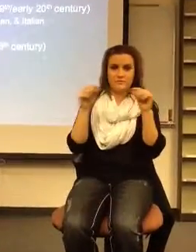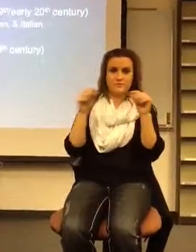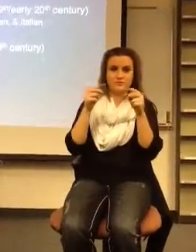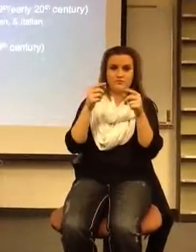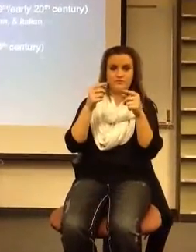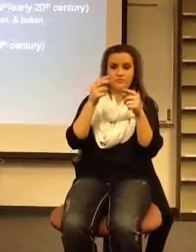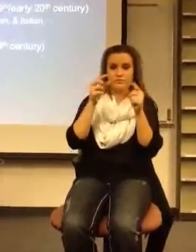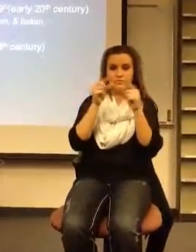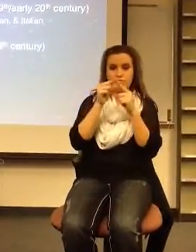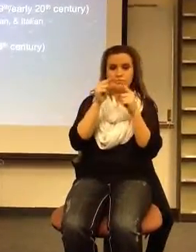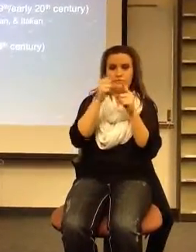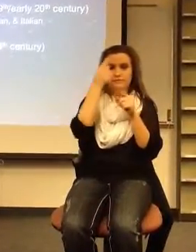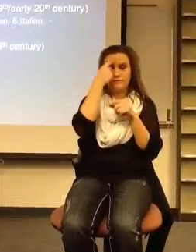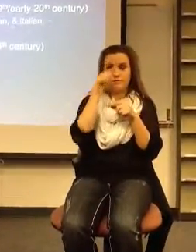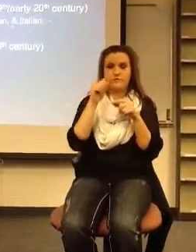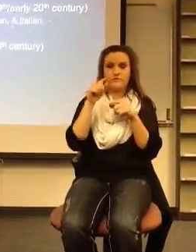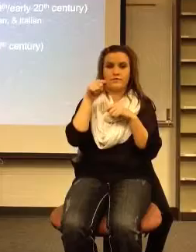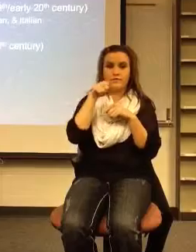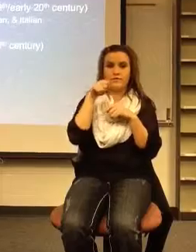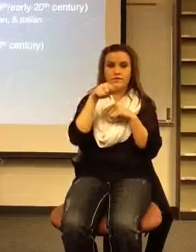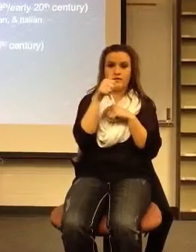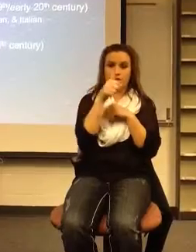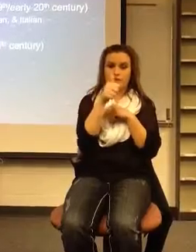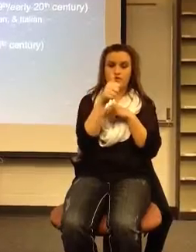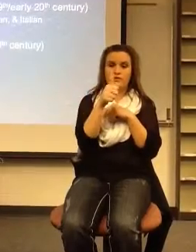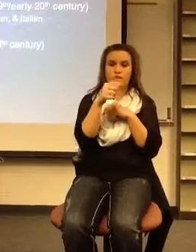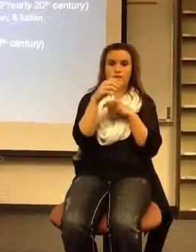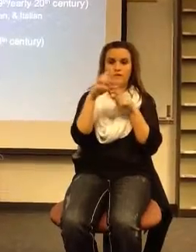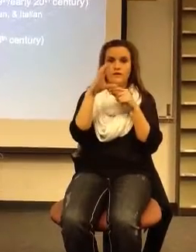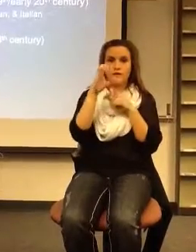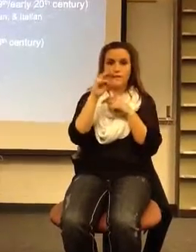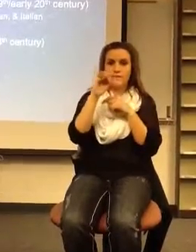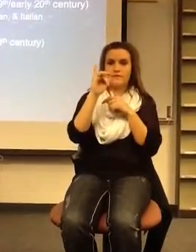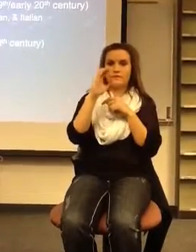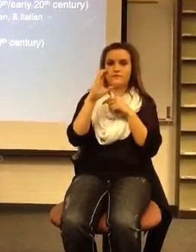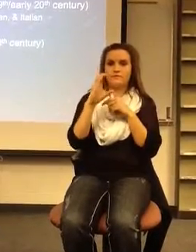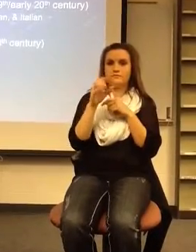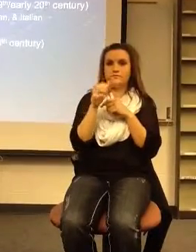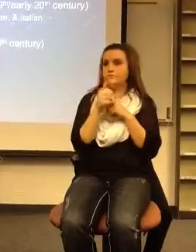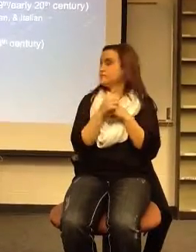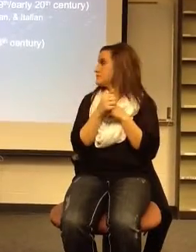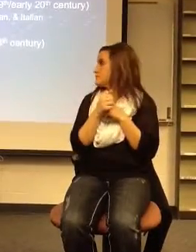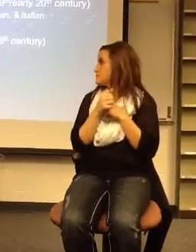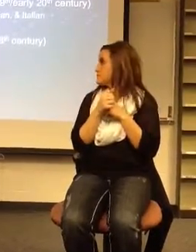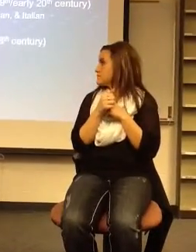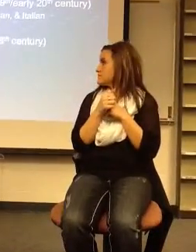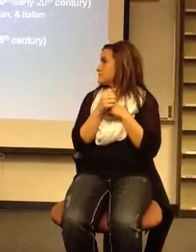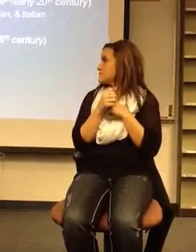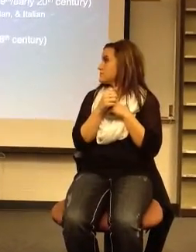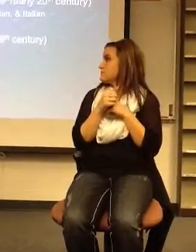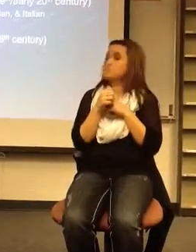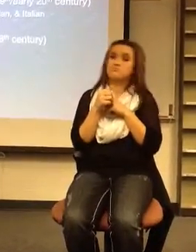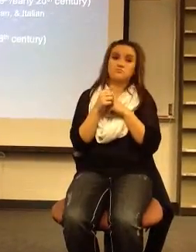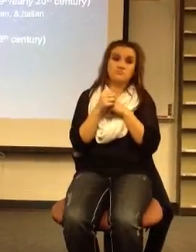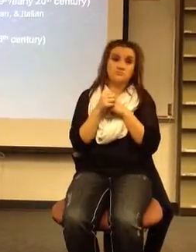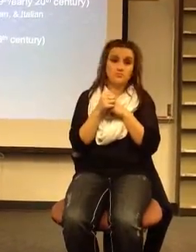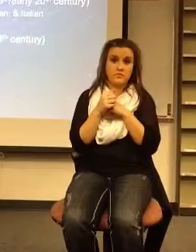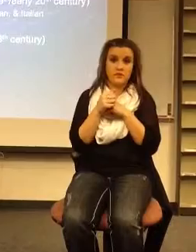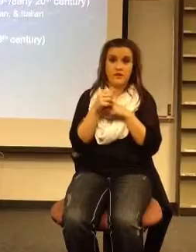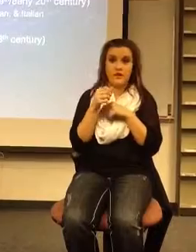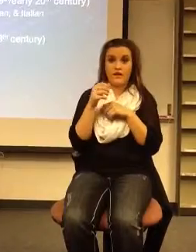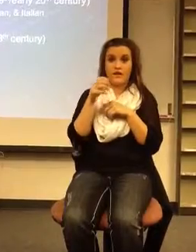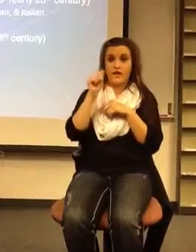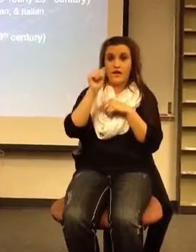are intended for an adult audience. And indeed, the very first comic book for adults may have come from Japan.